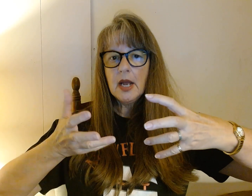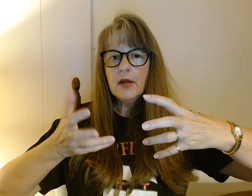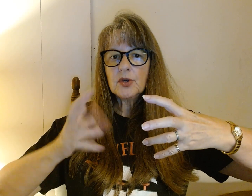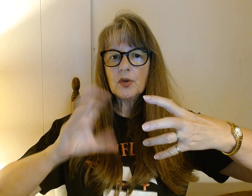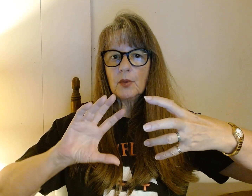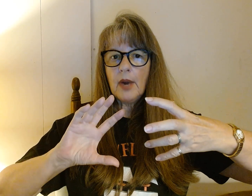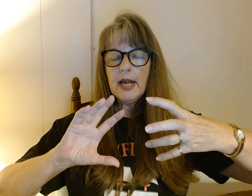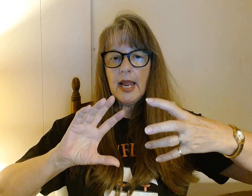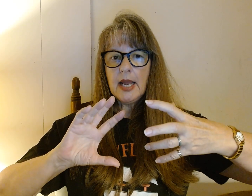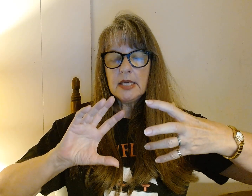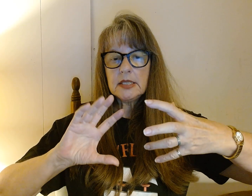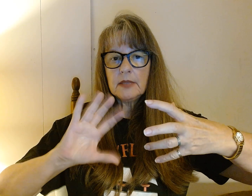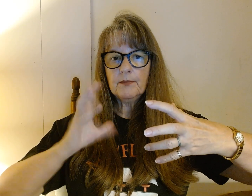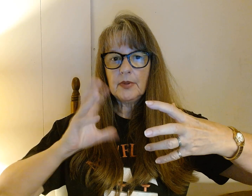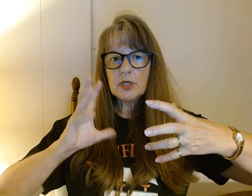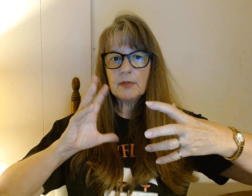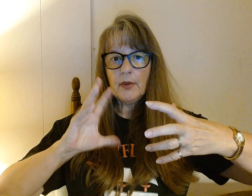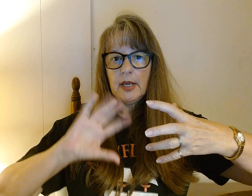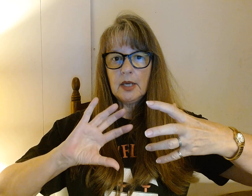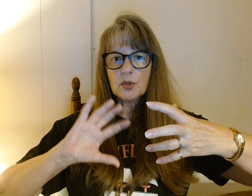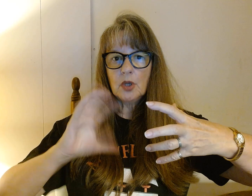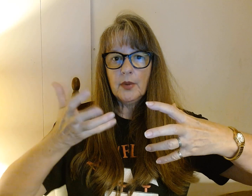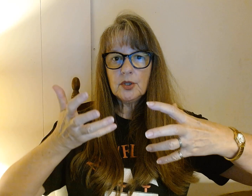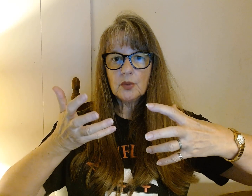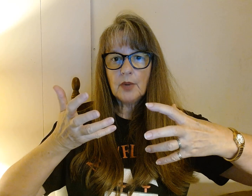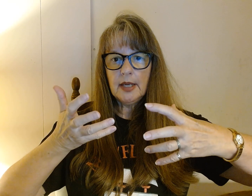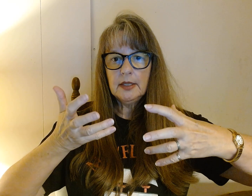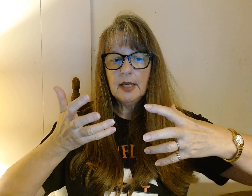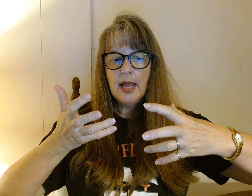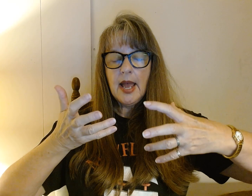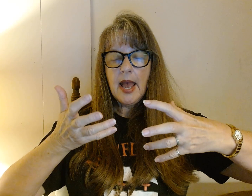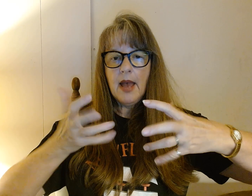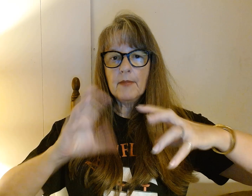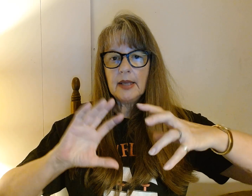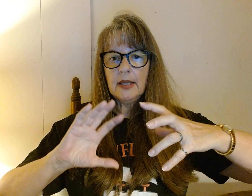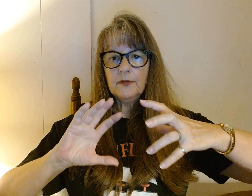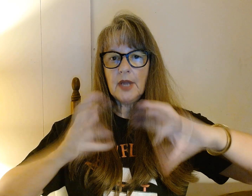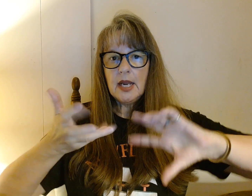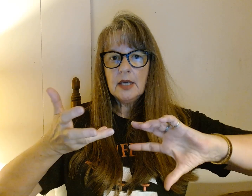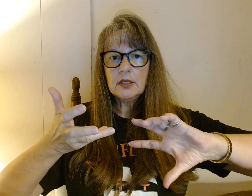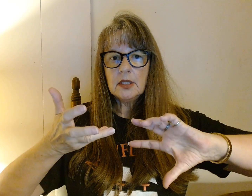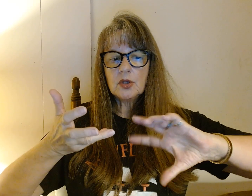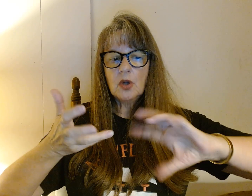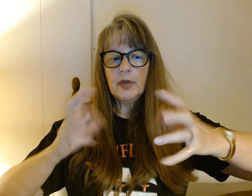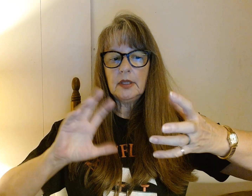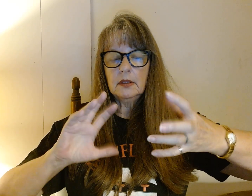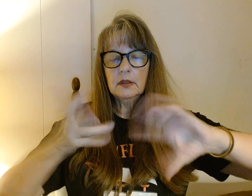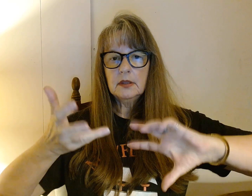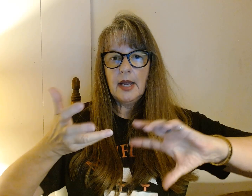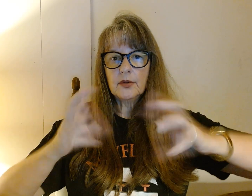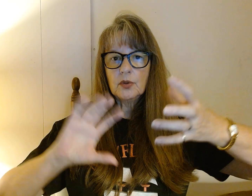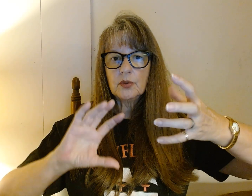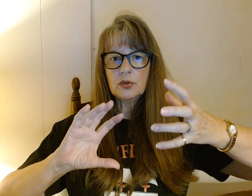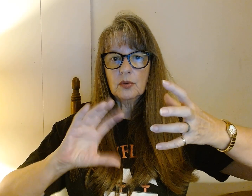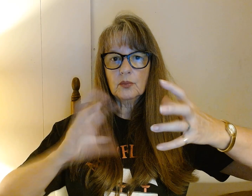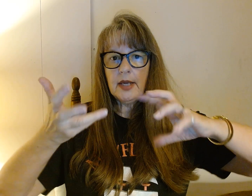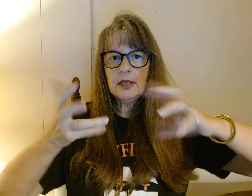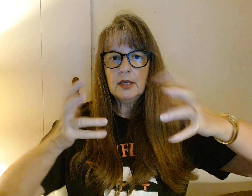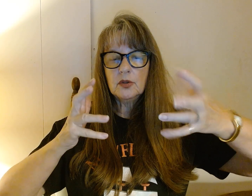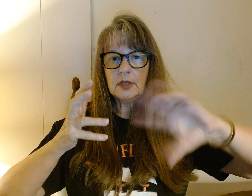So the right hand, this is my right hand, is going to the right, and my left hand is going down. So it's to the right and to the